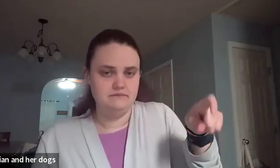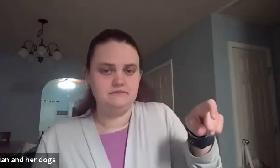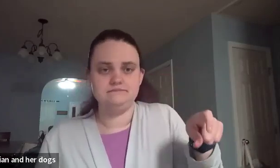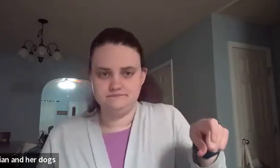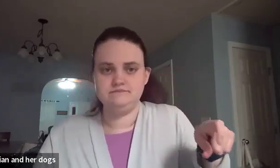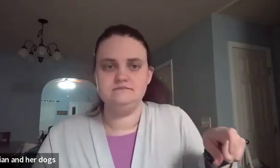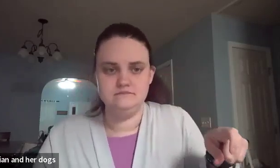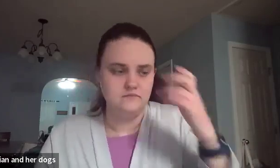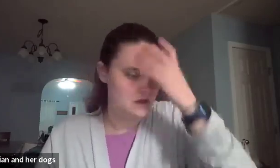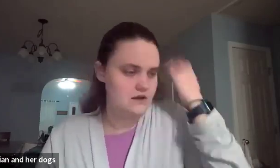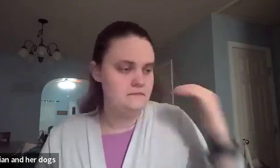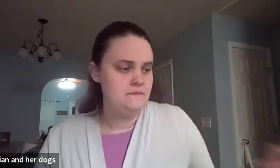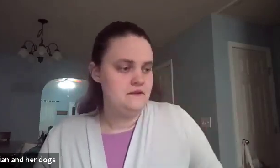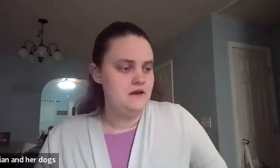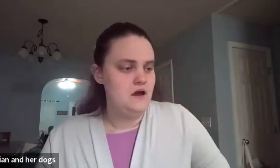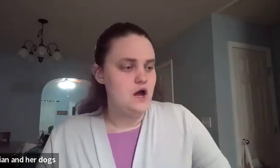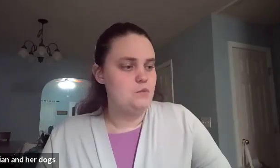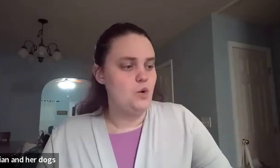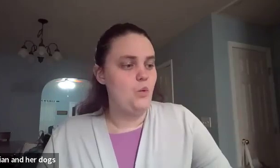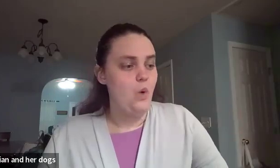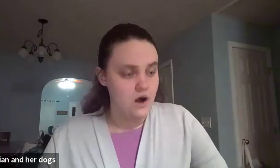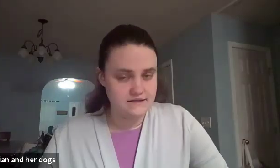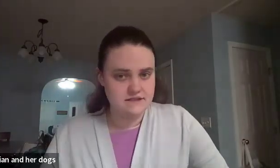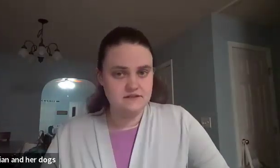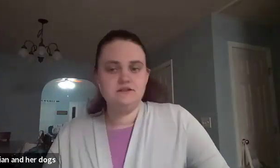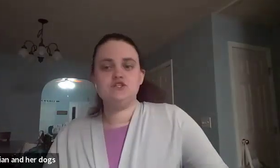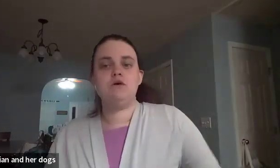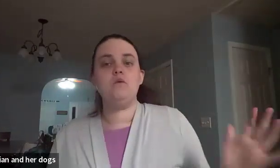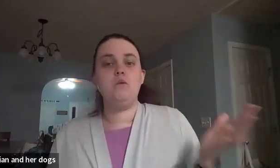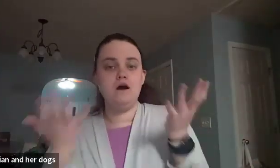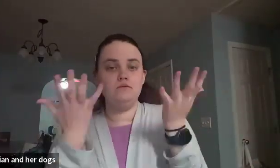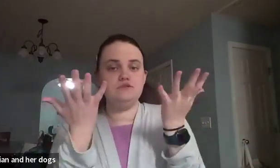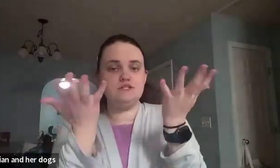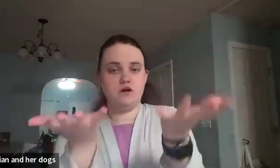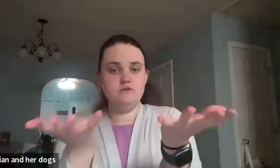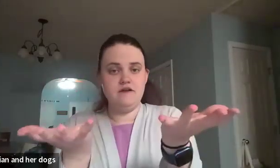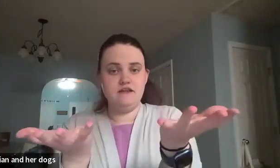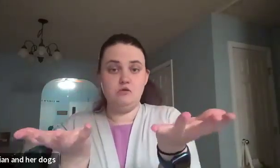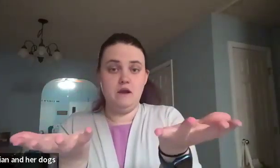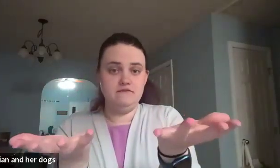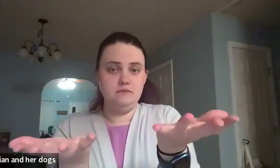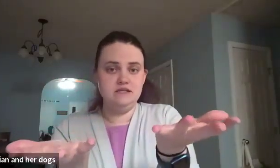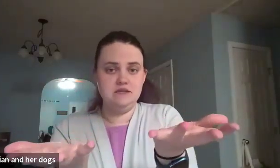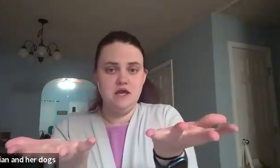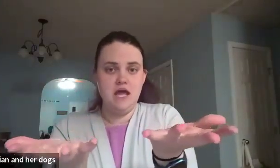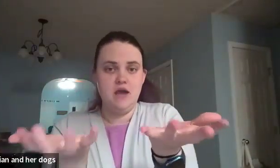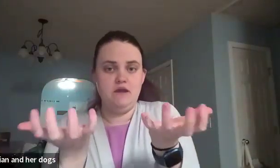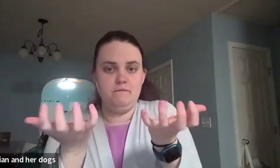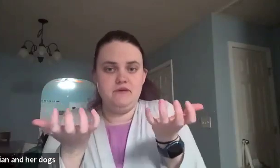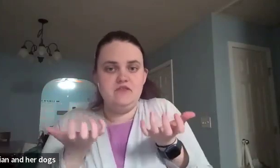need. Okay. Want. So our want was we start with 5 hands away from us and we bend